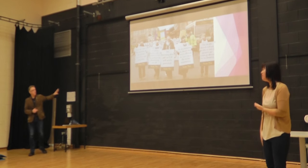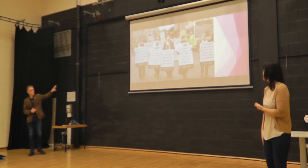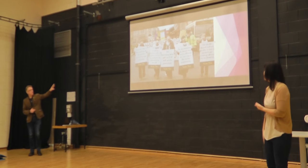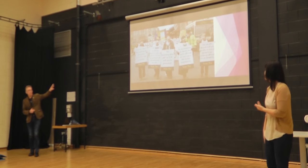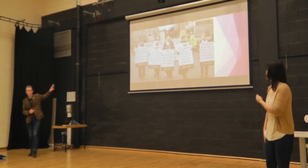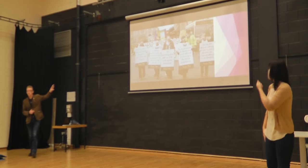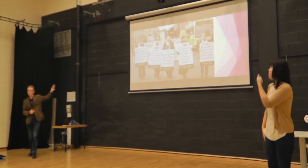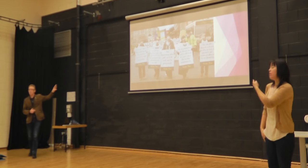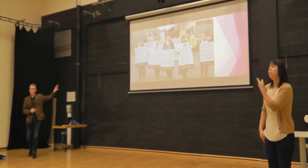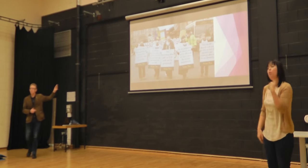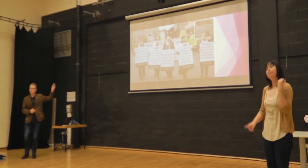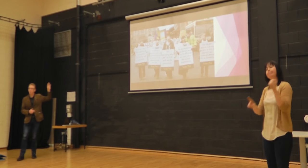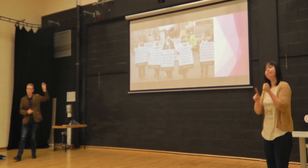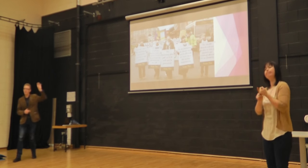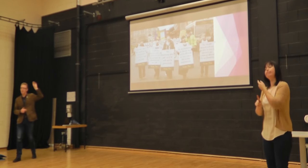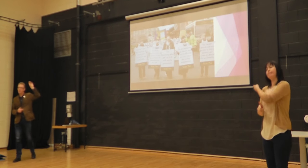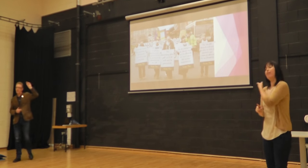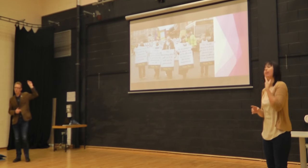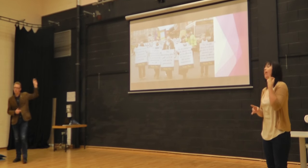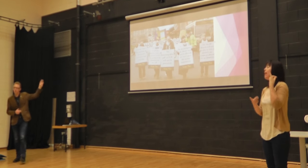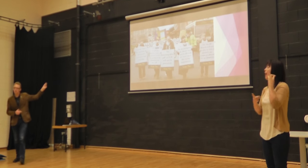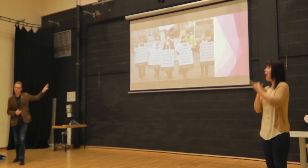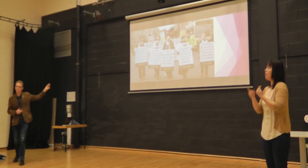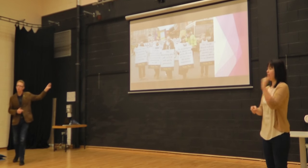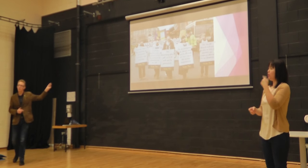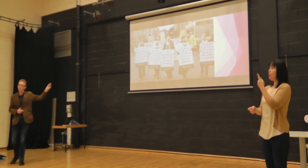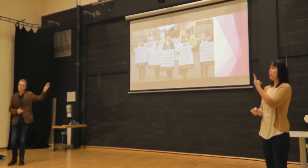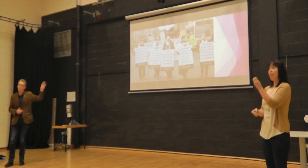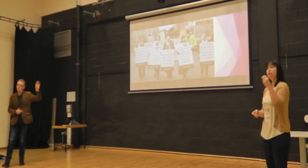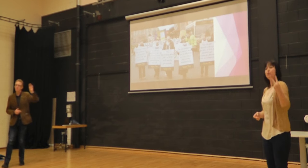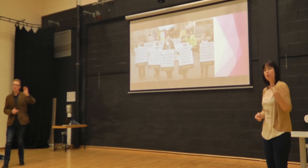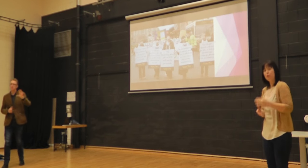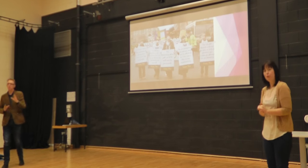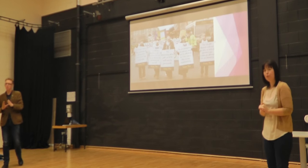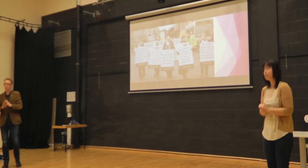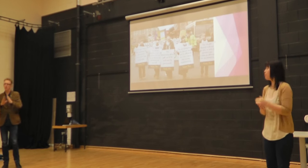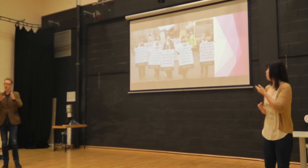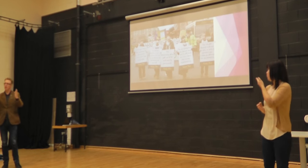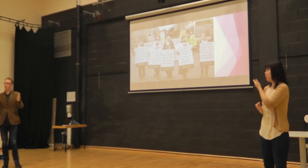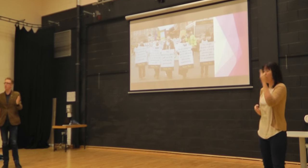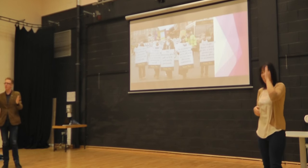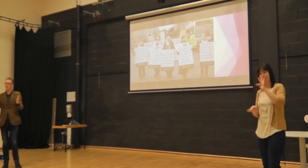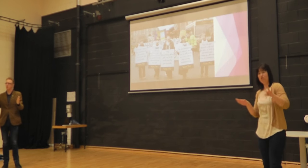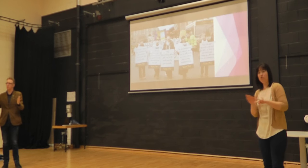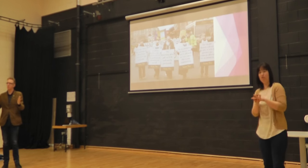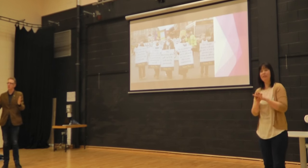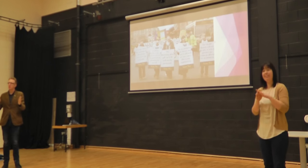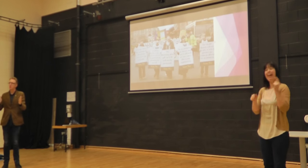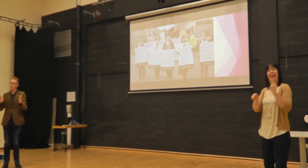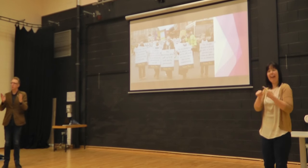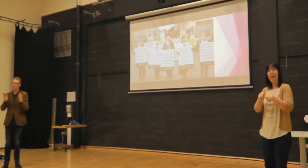This was a demonstration which happened when, in 2002, the state put again another